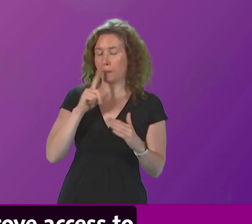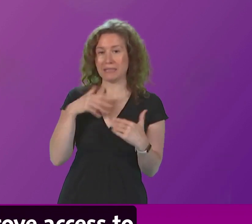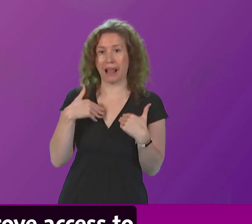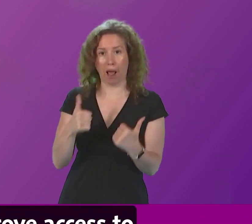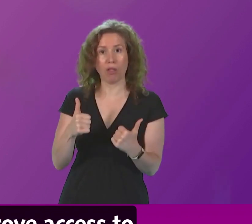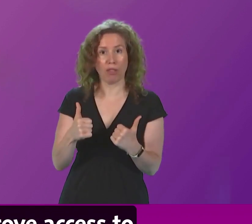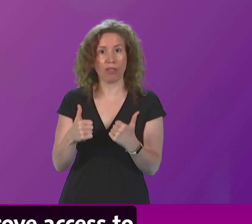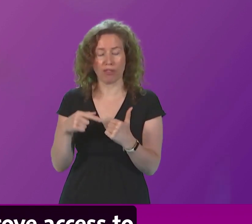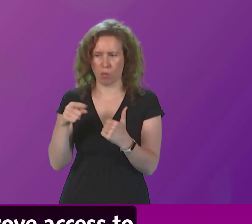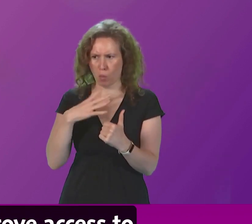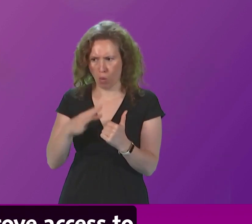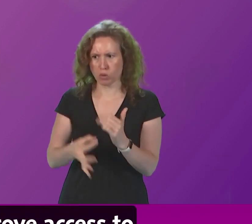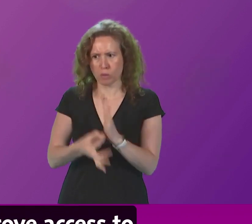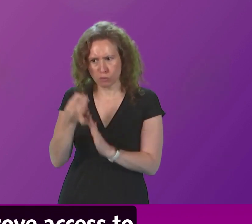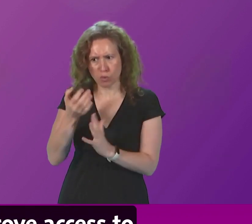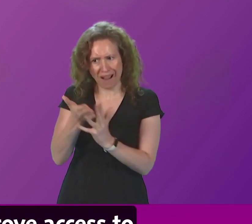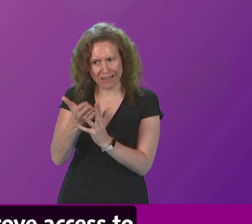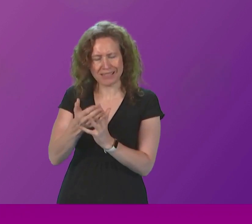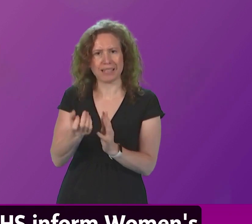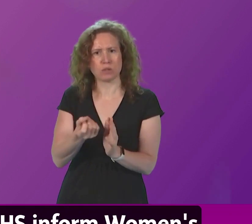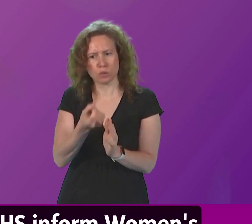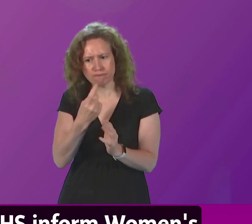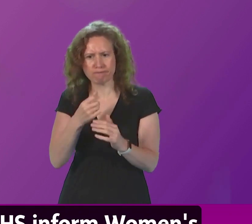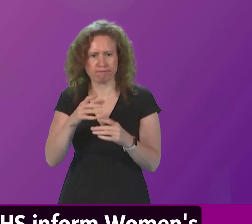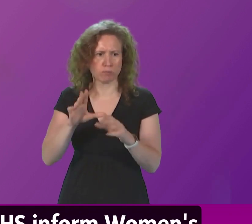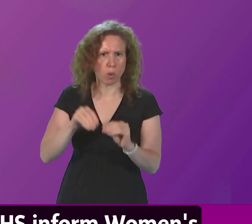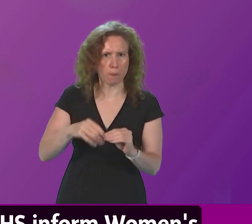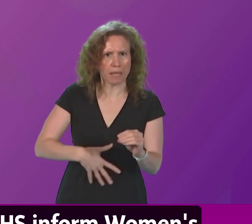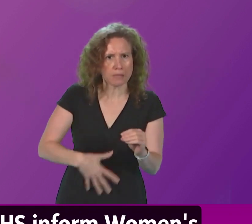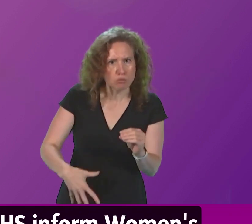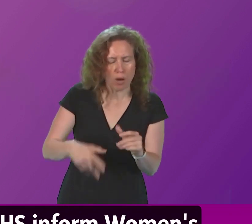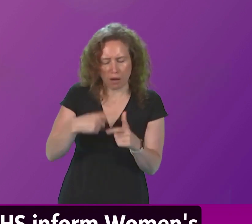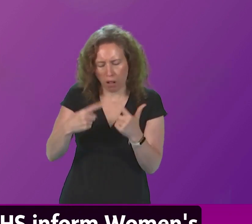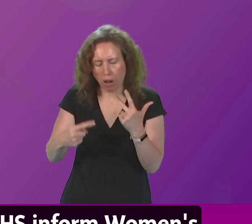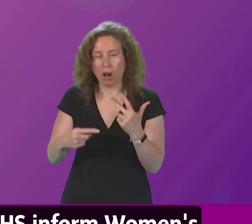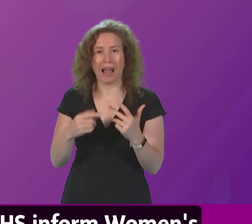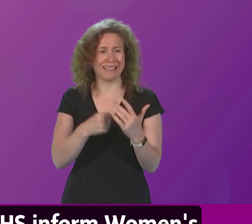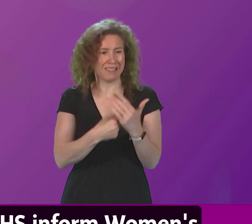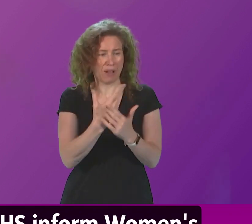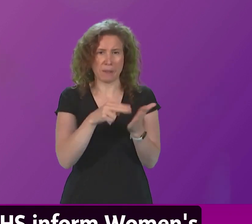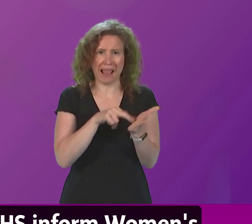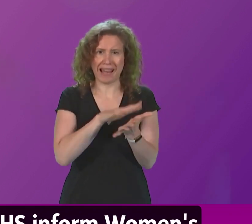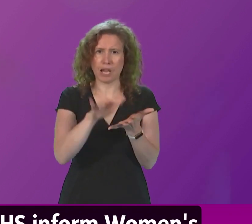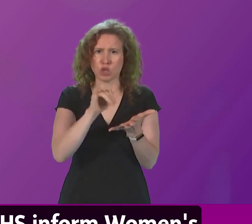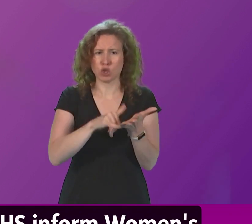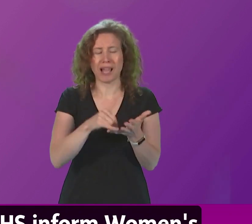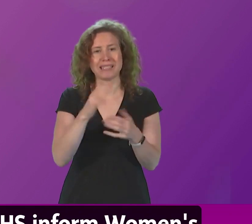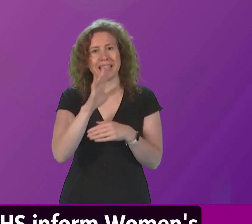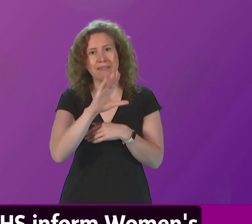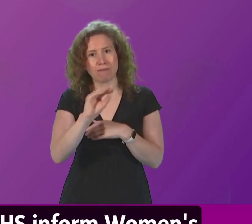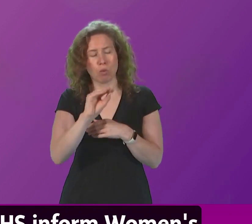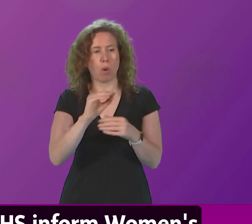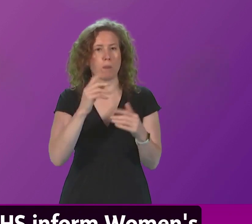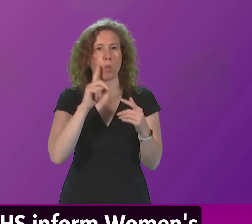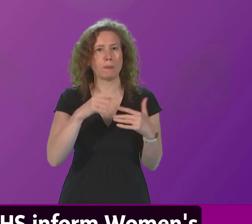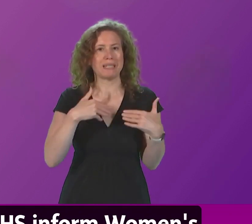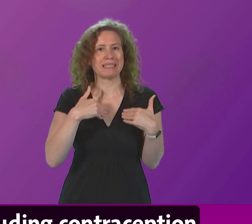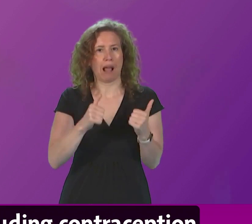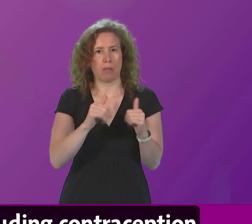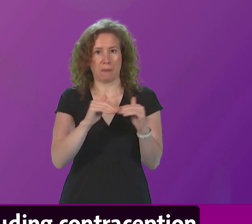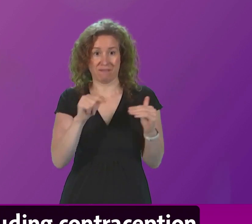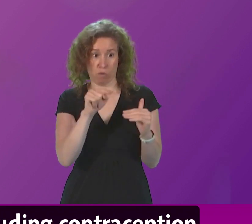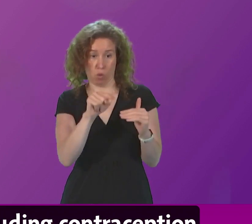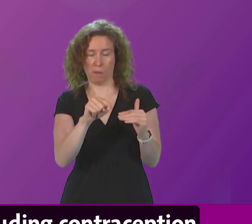improve access to contraception services. The development of the NHS Inform Women's Health Platform provides